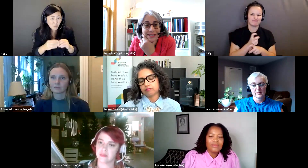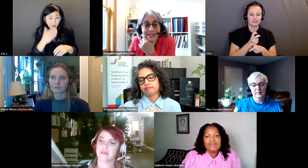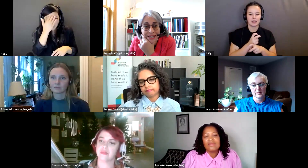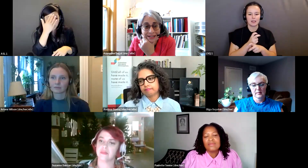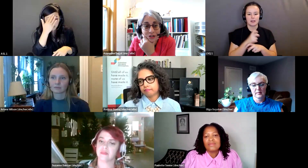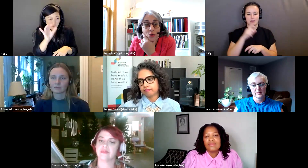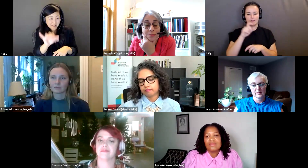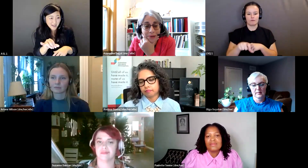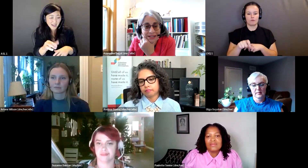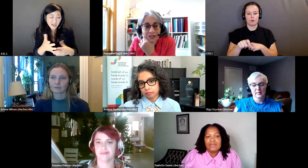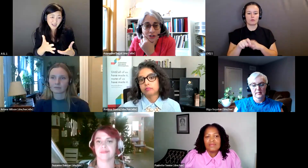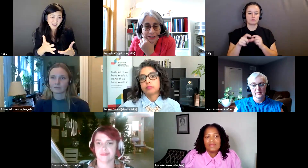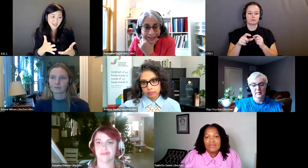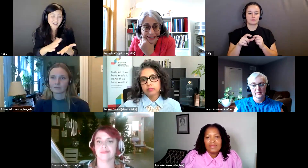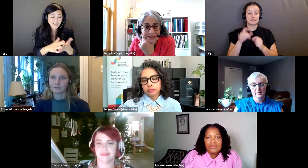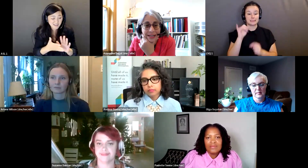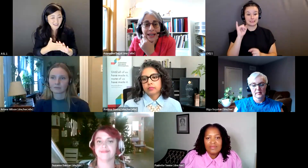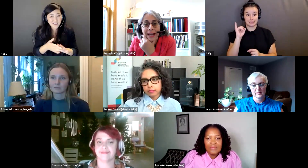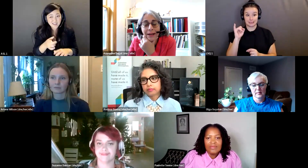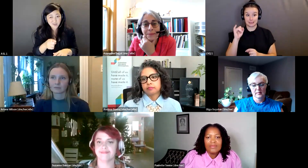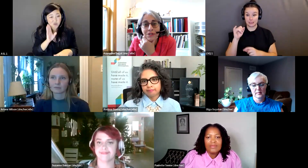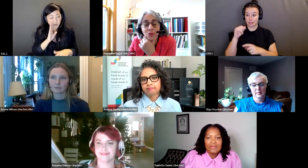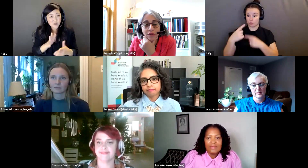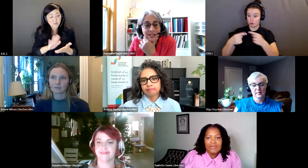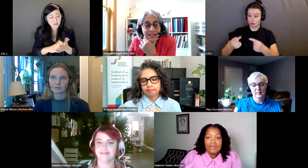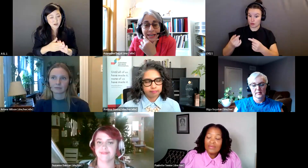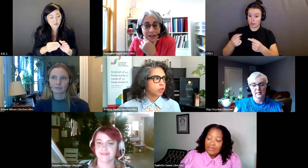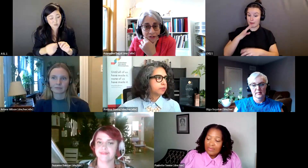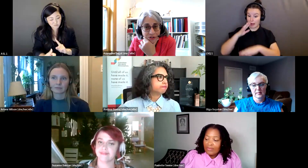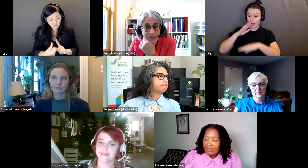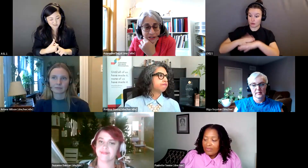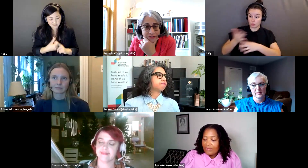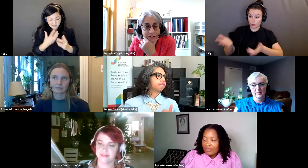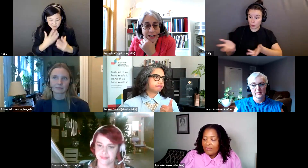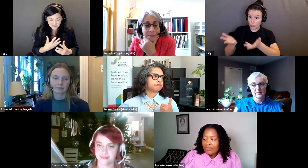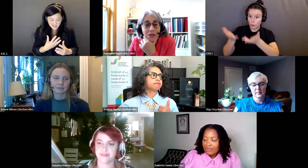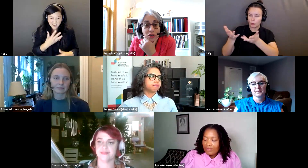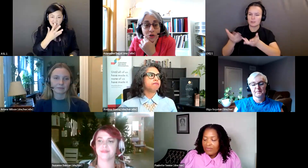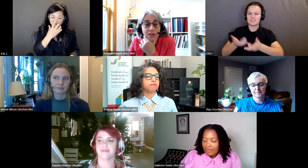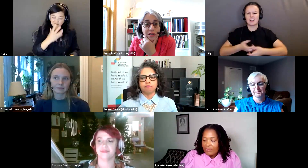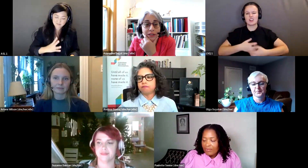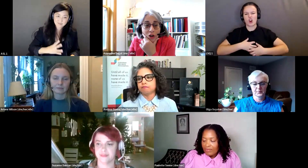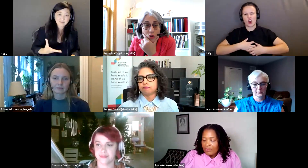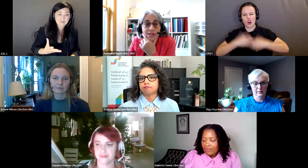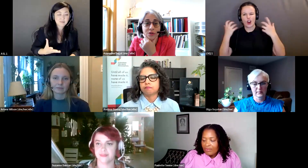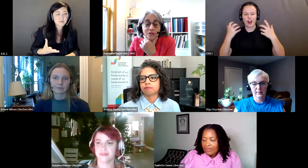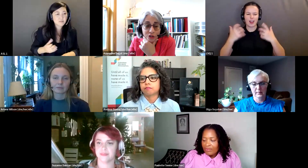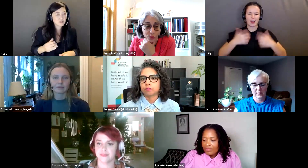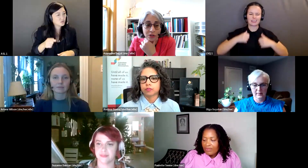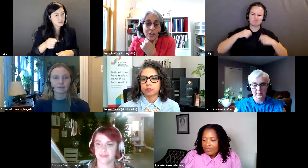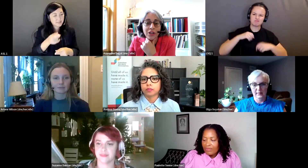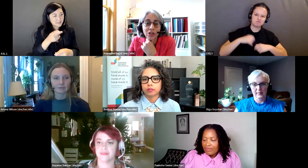about this, the sadder or the madder you're going to get. So obviously take care of yourself, but know that it will